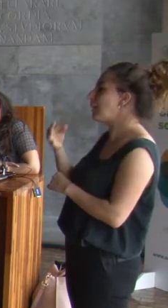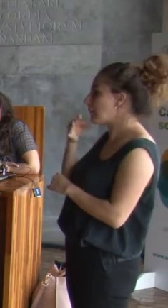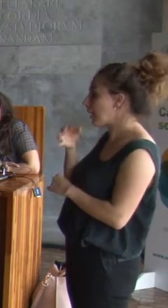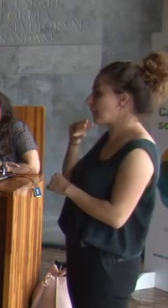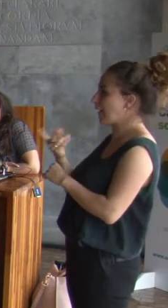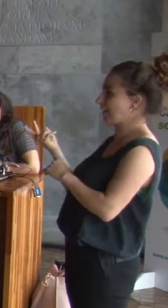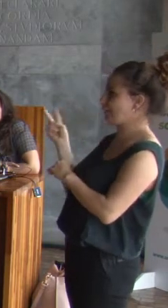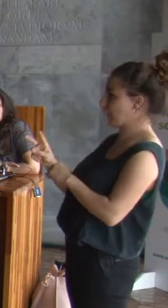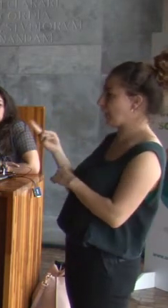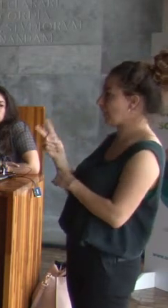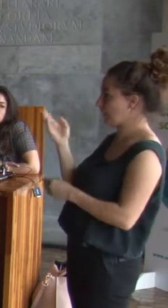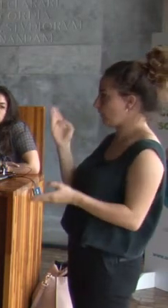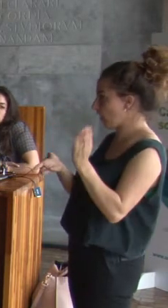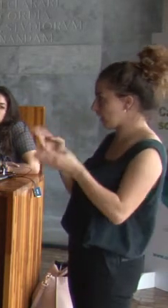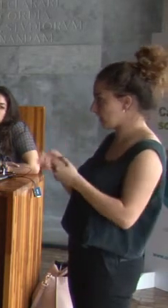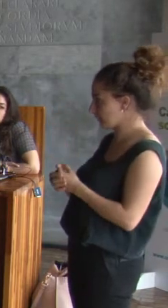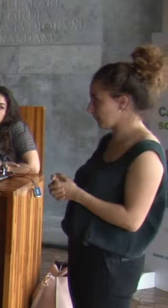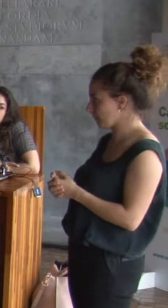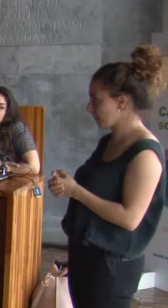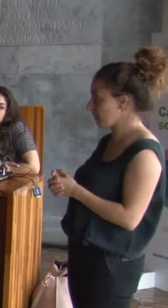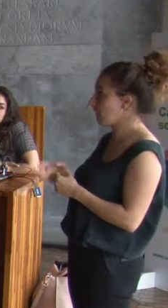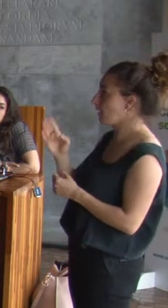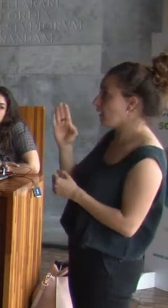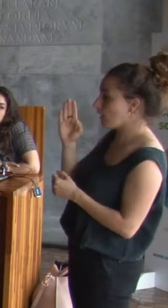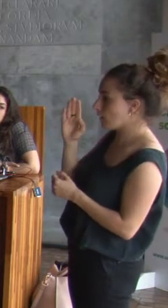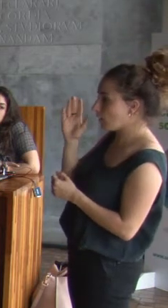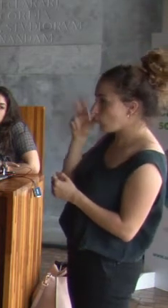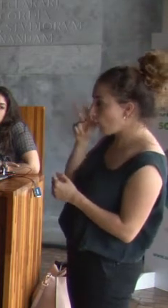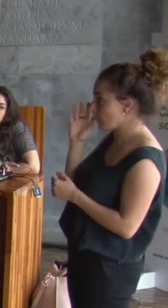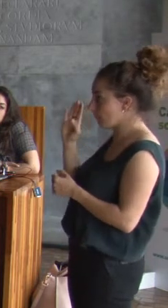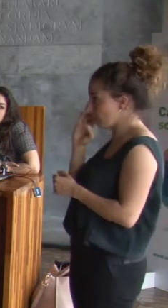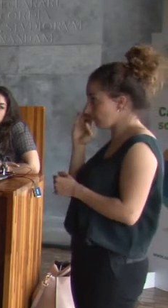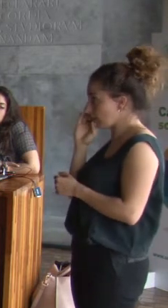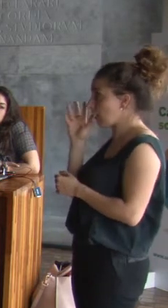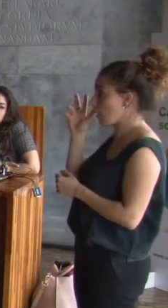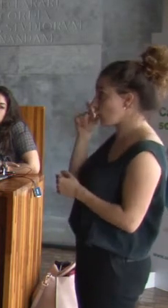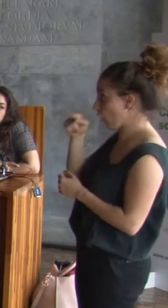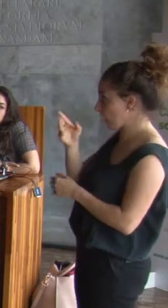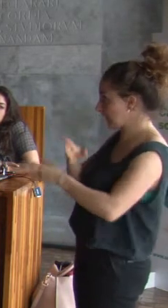of violence. And women with disabilities, on average, are